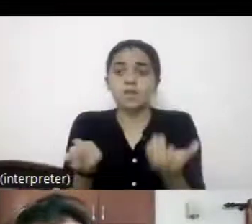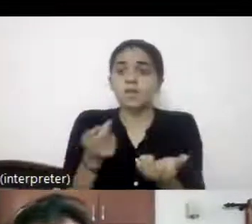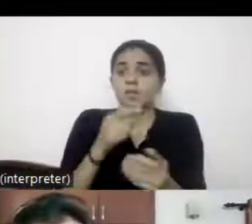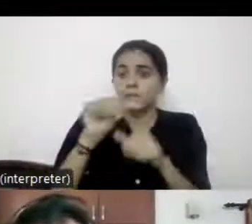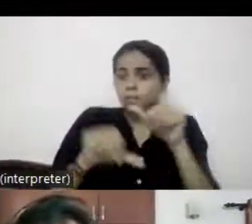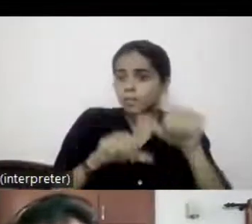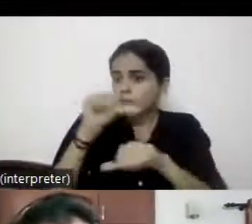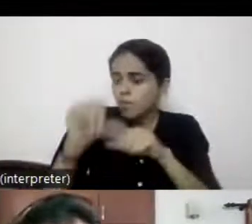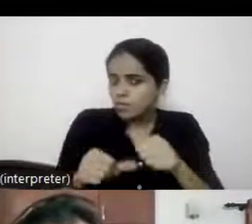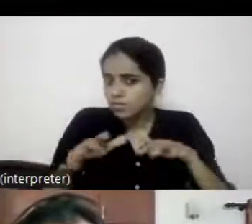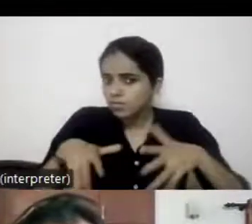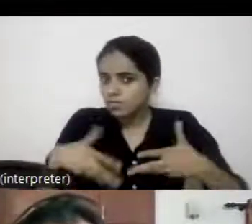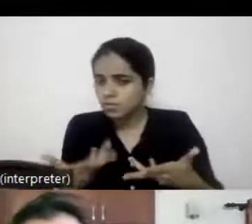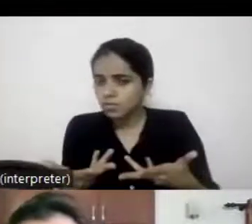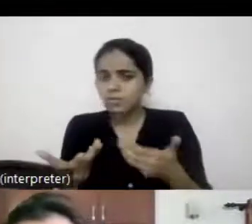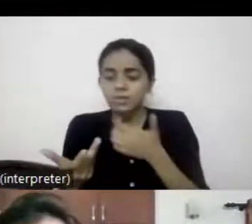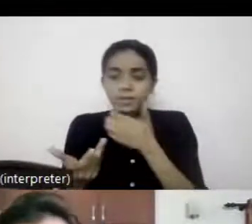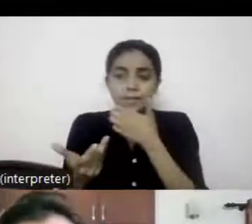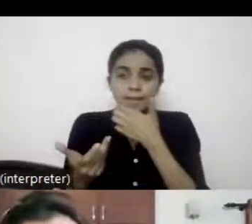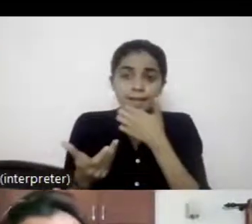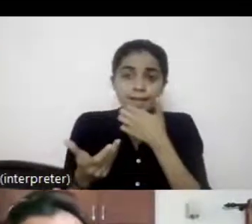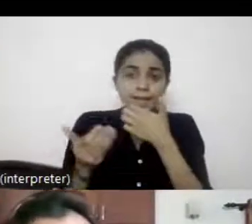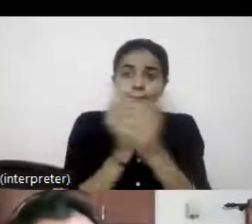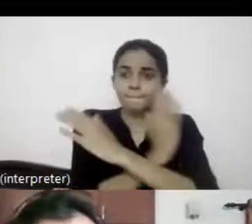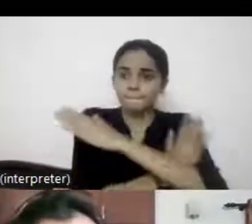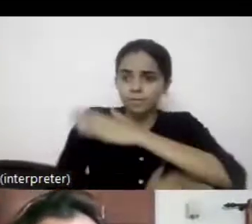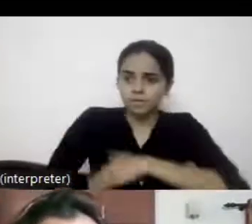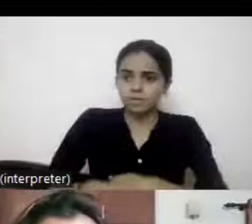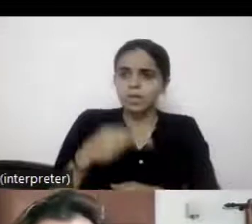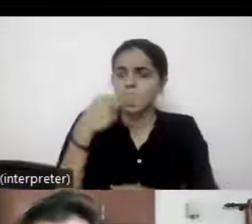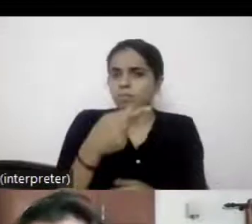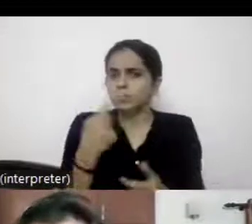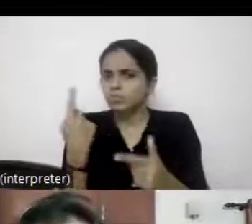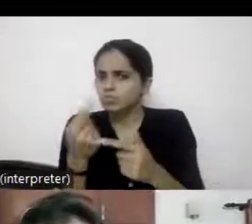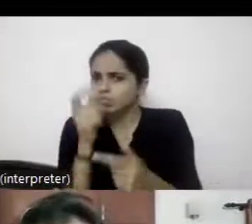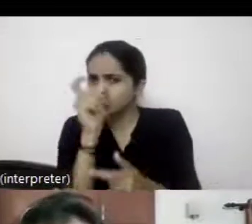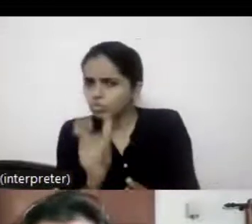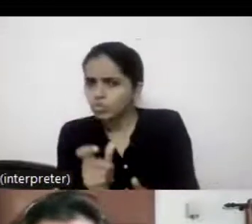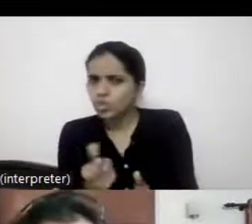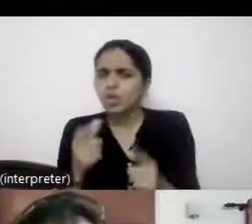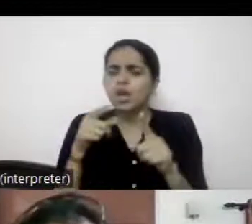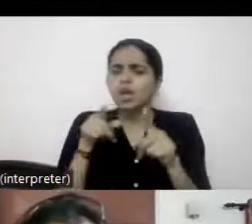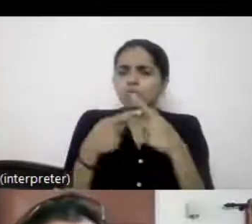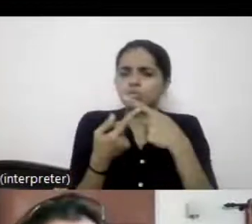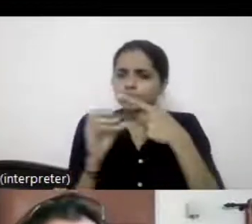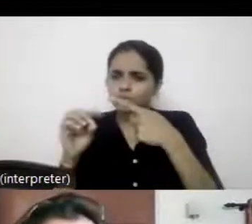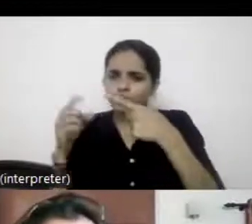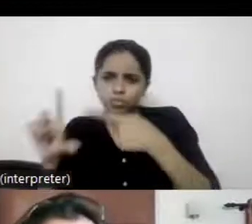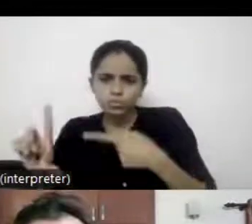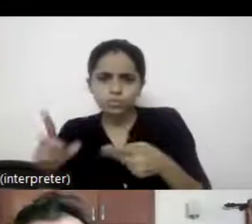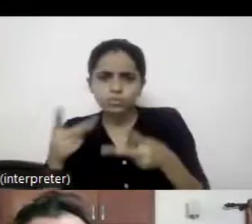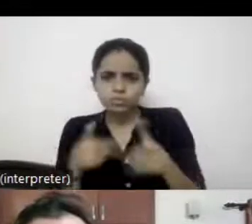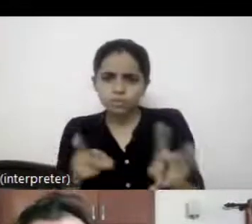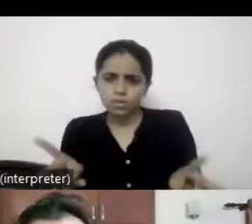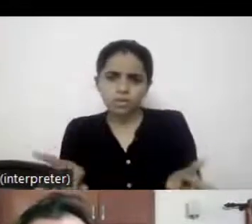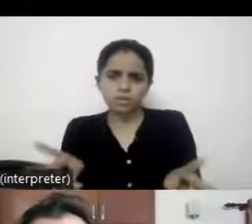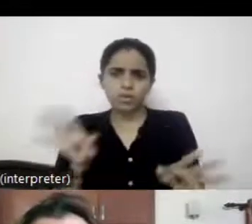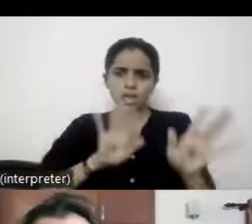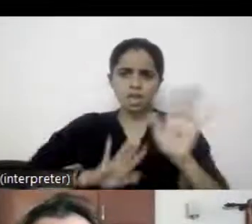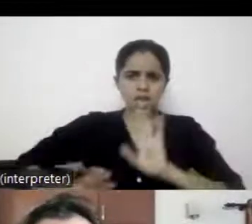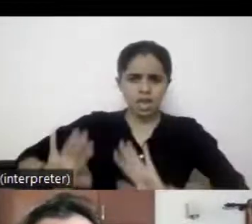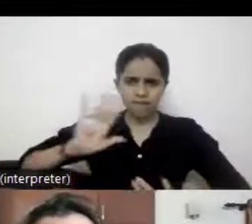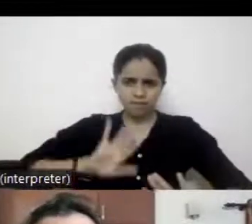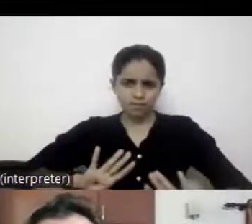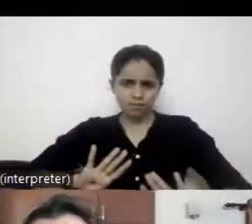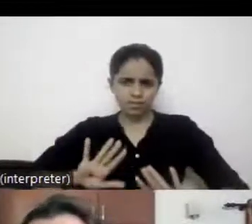way of representing disability as different kind of tropes and in other ways. And actors, how they take up